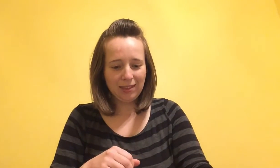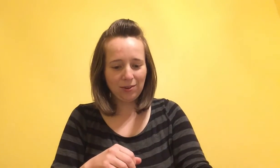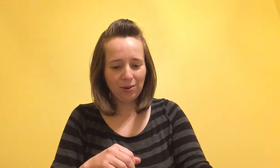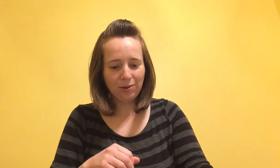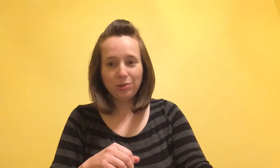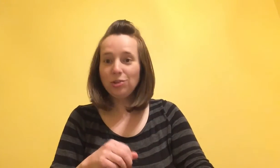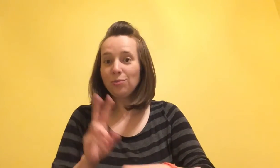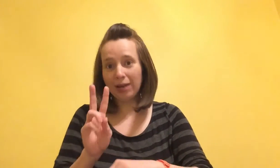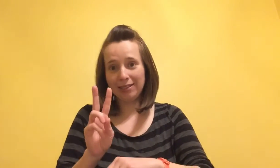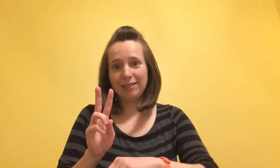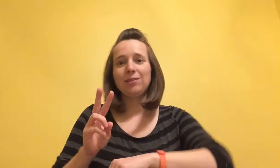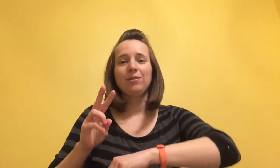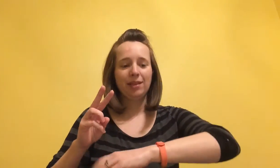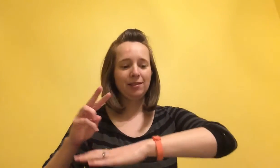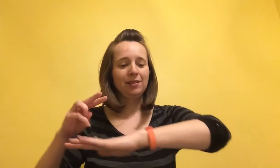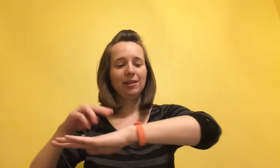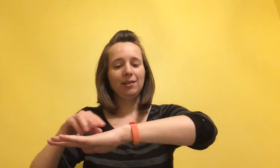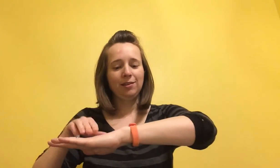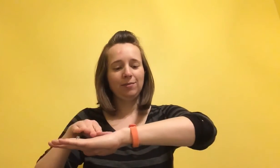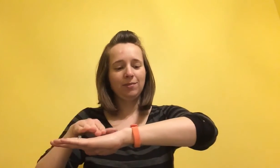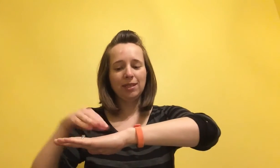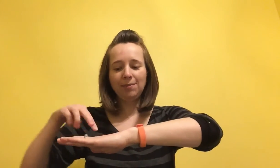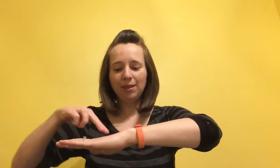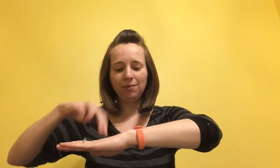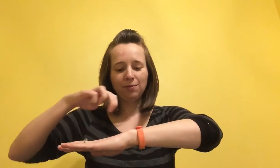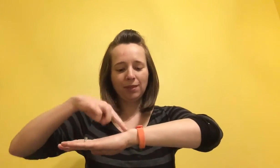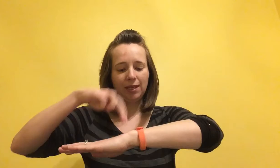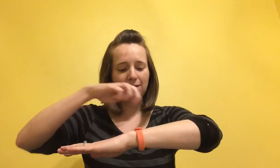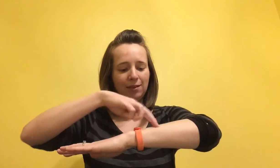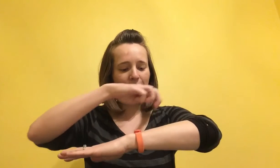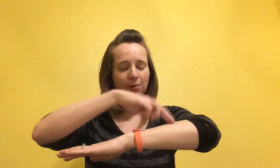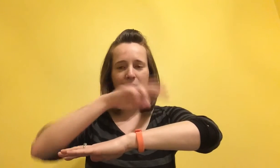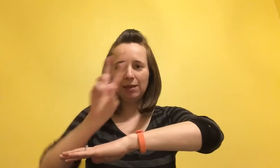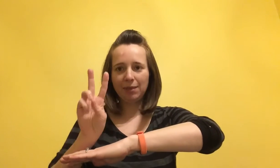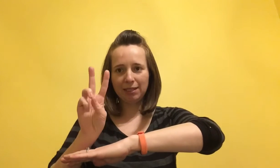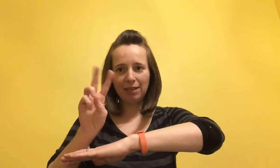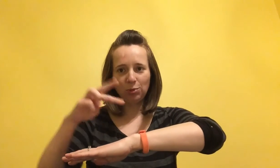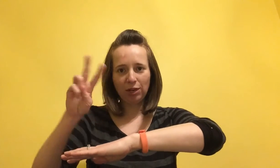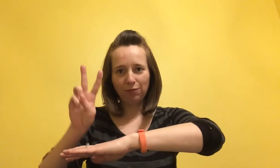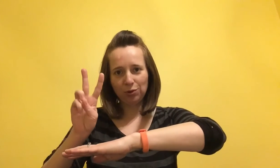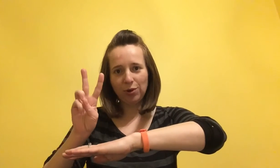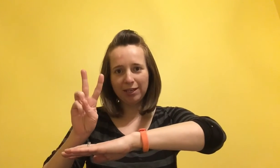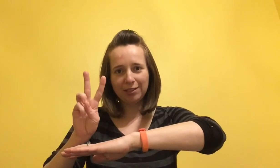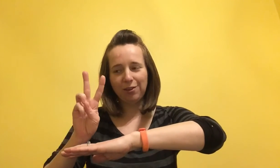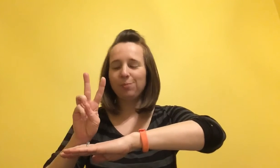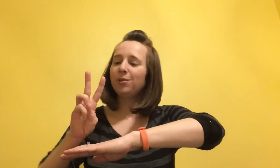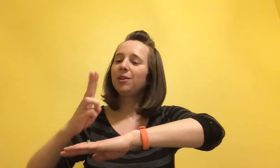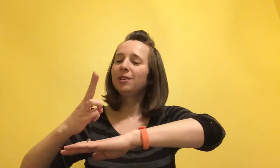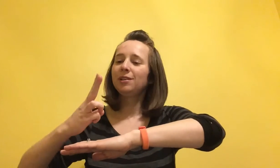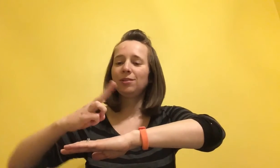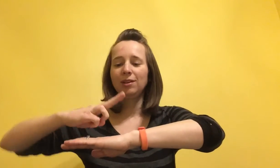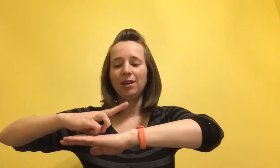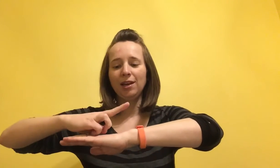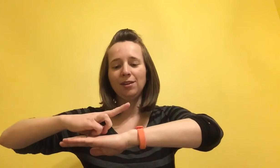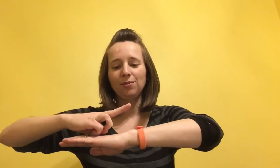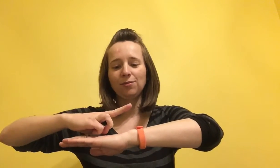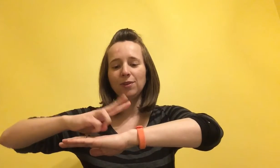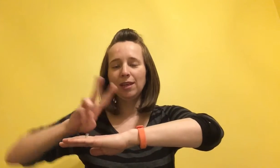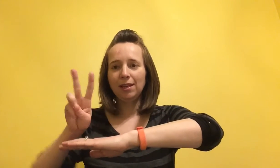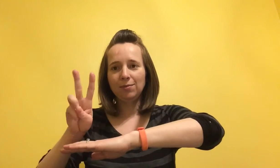There are 2 ways to do that. Same thing, like if you were to keep that same shape for grasshopper, you can kind of